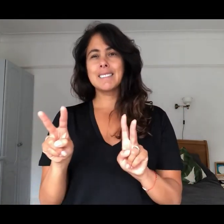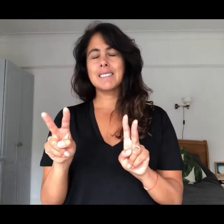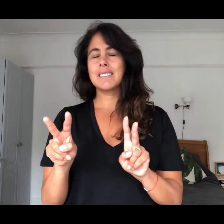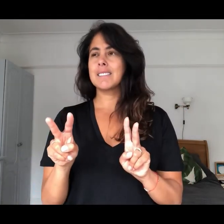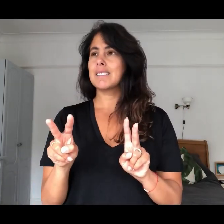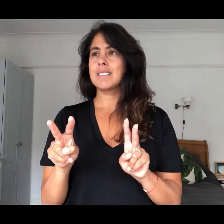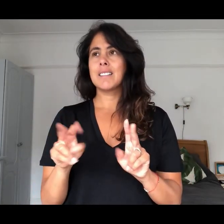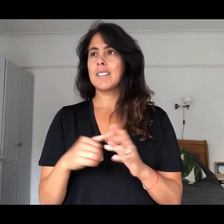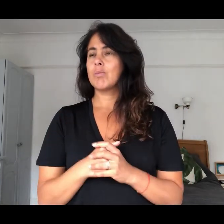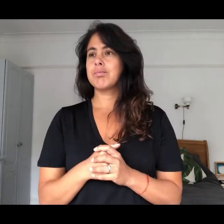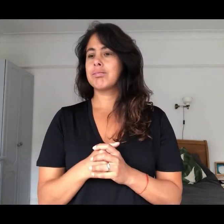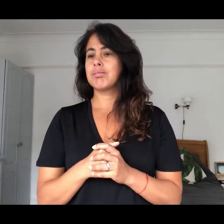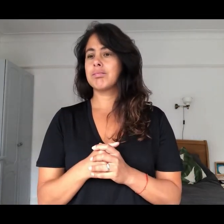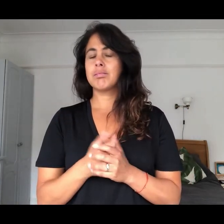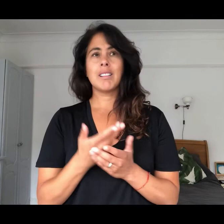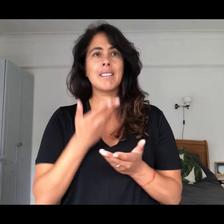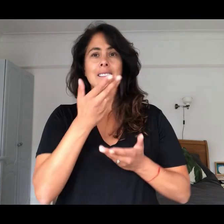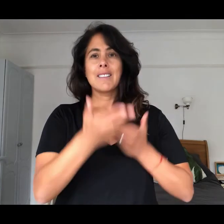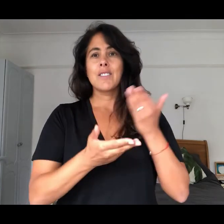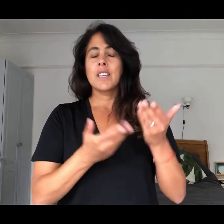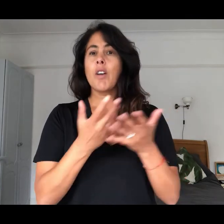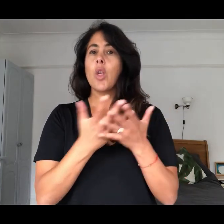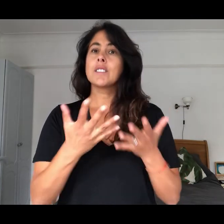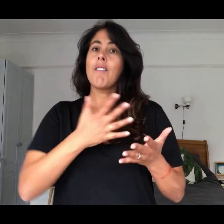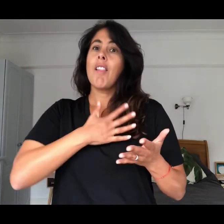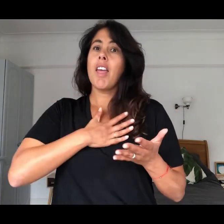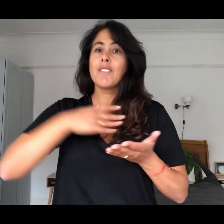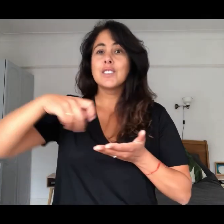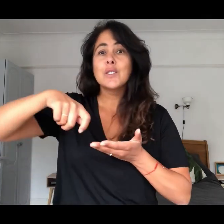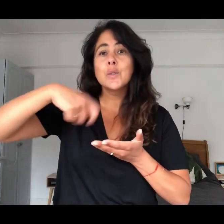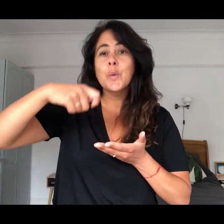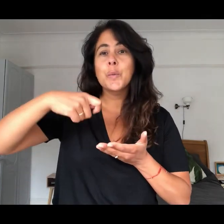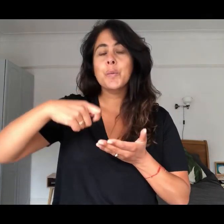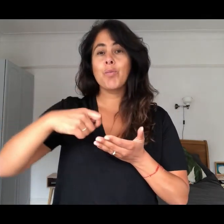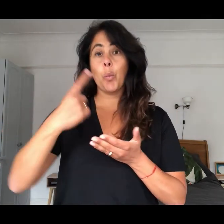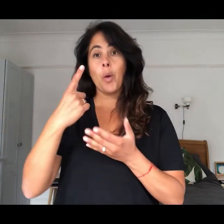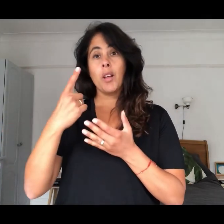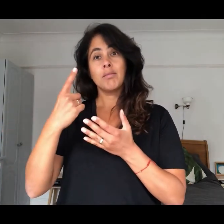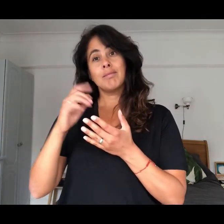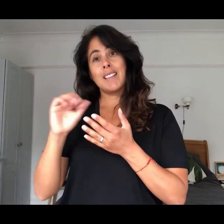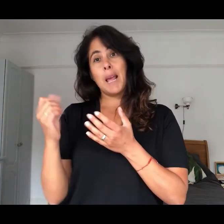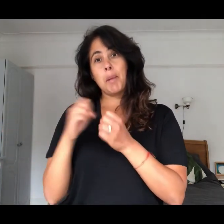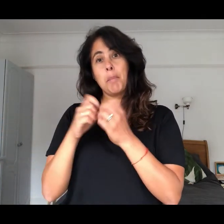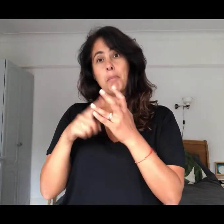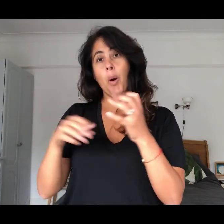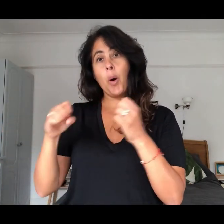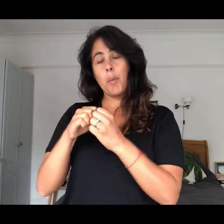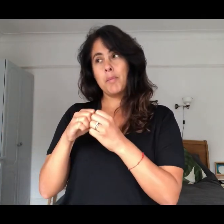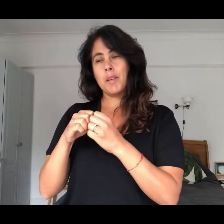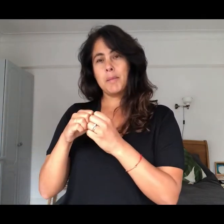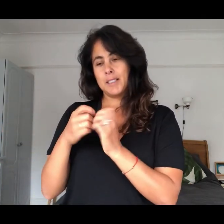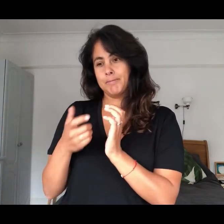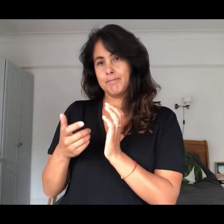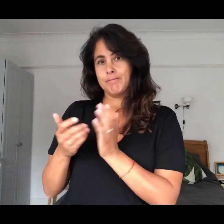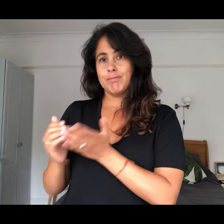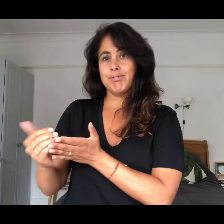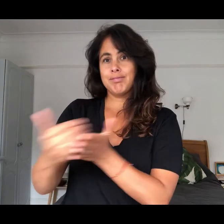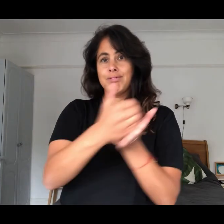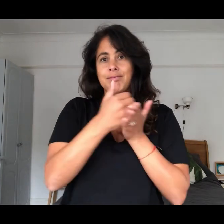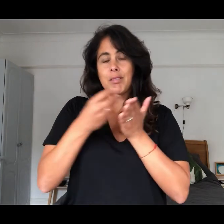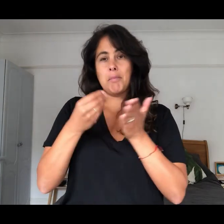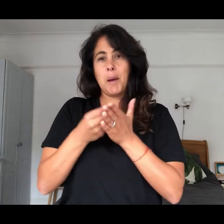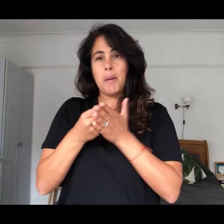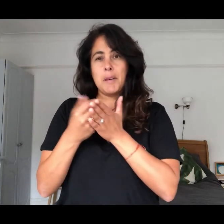We fed them all love soup, and Bob, one of the neighbours, has set up a collection. We'll